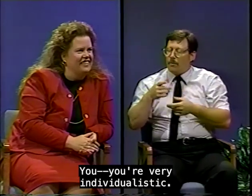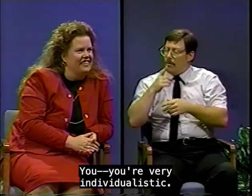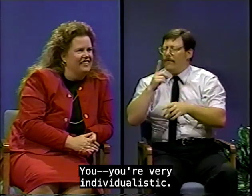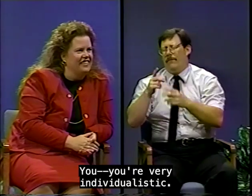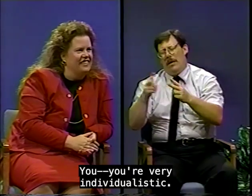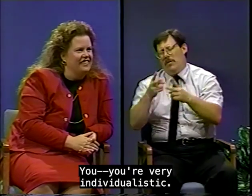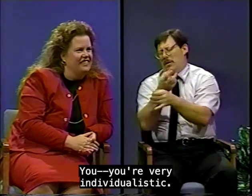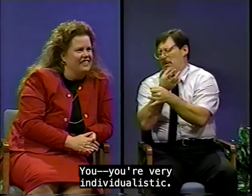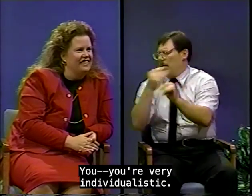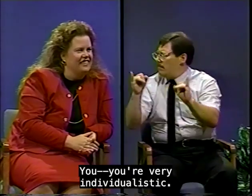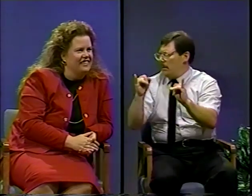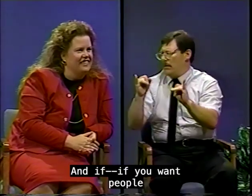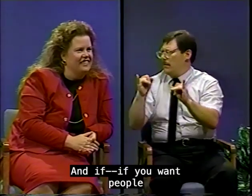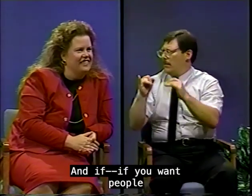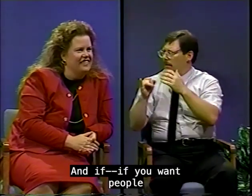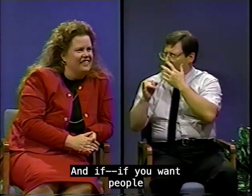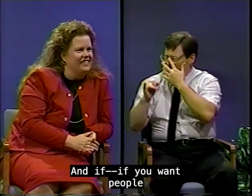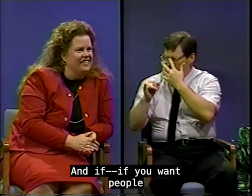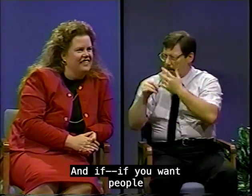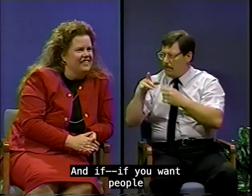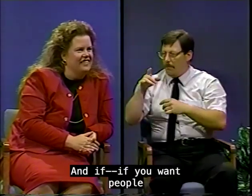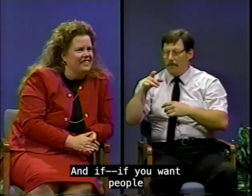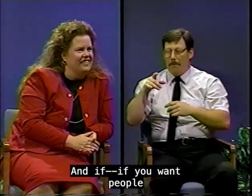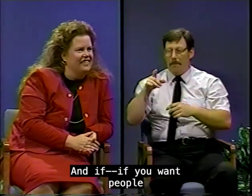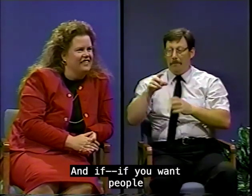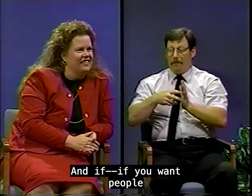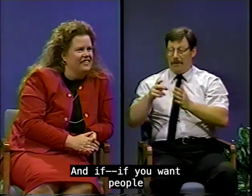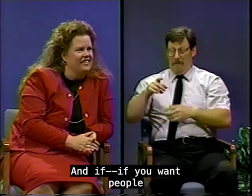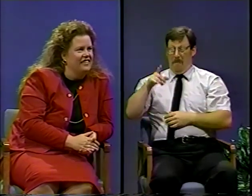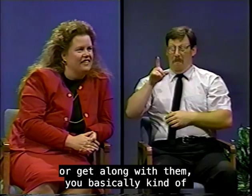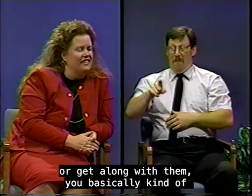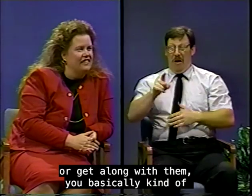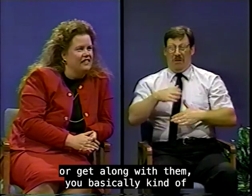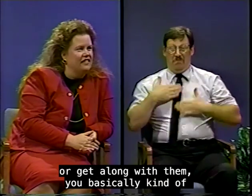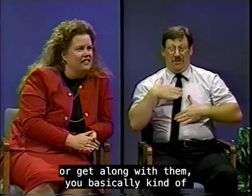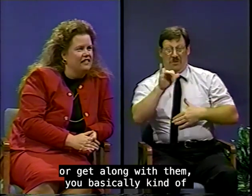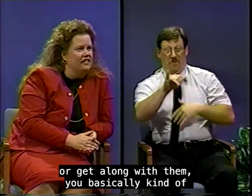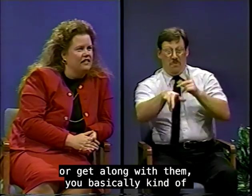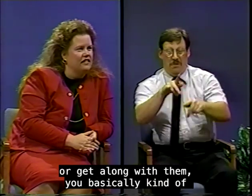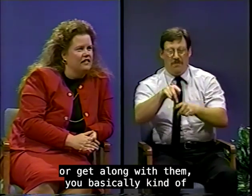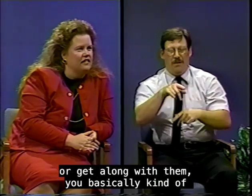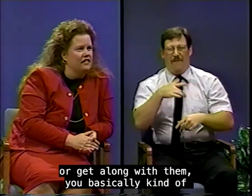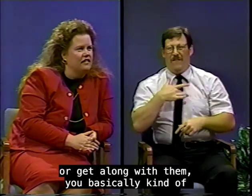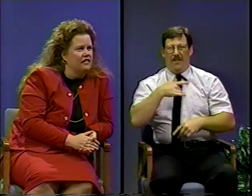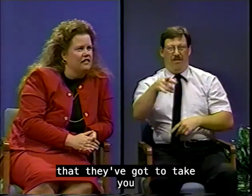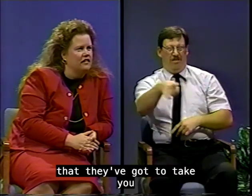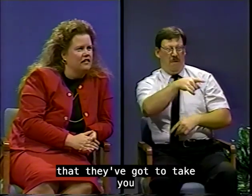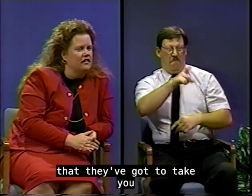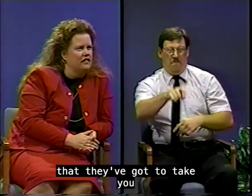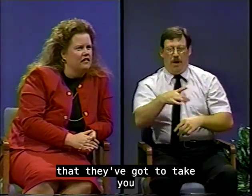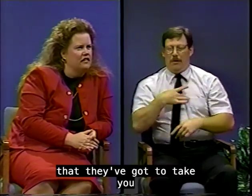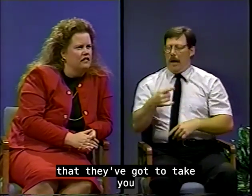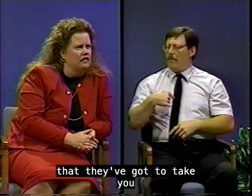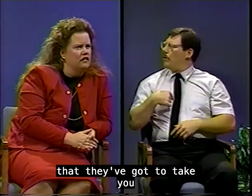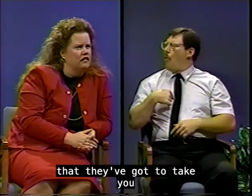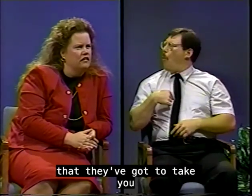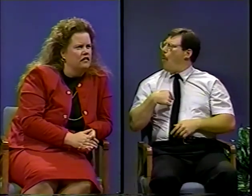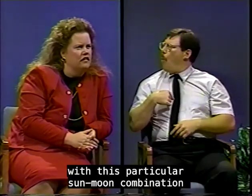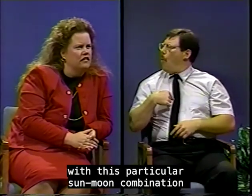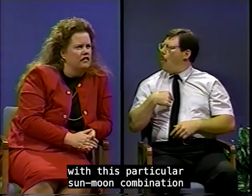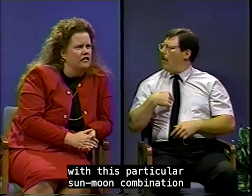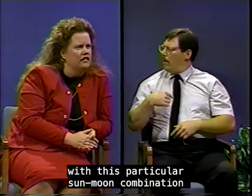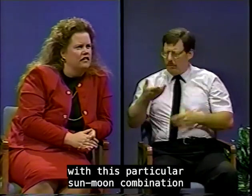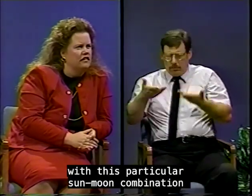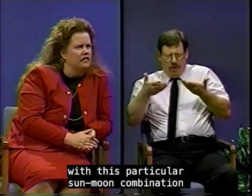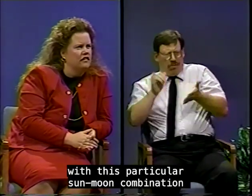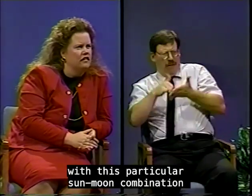here. You're very individualistic, and if you want people to like you or get along with them, you basically kind of assume that they've got to take you as you are